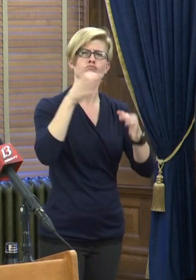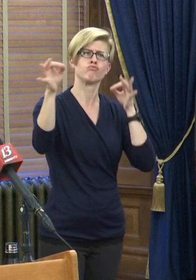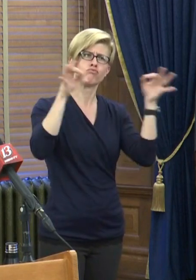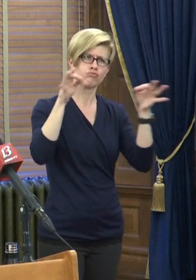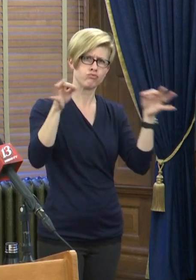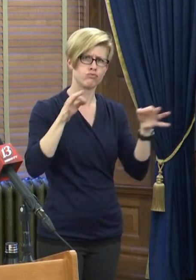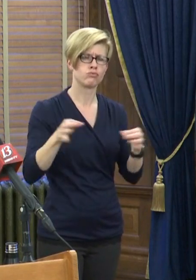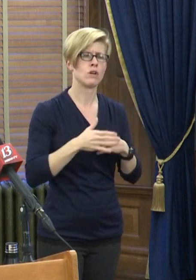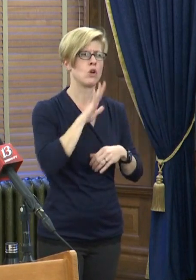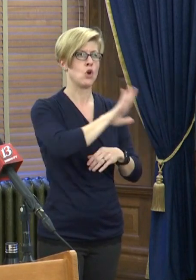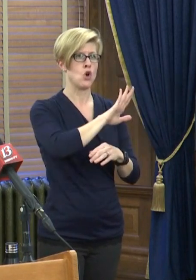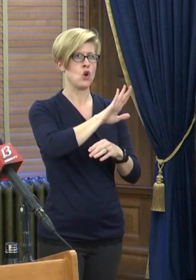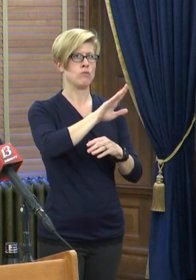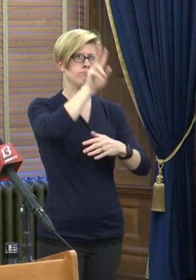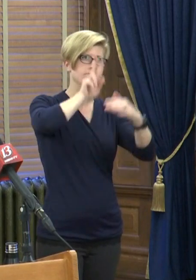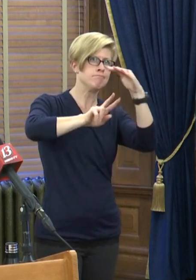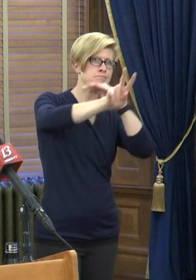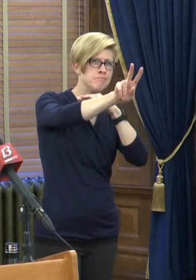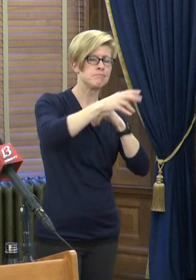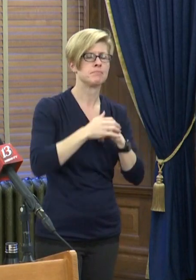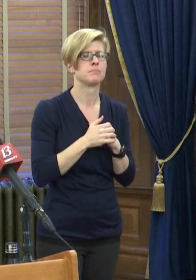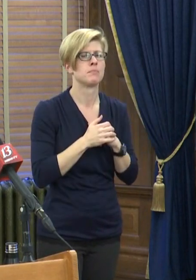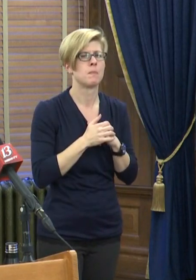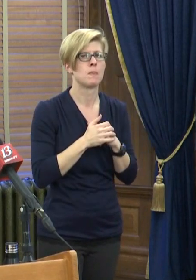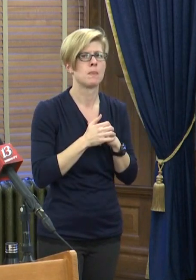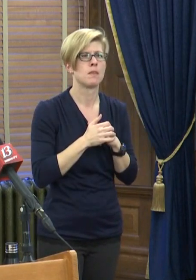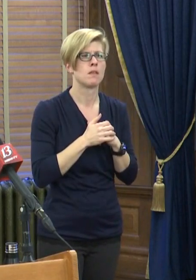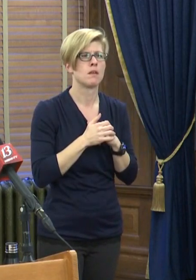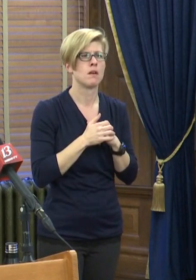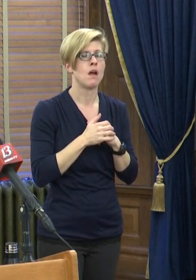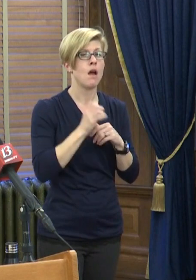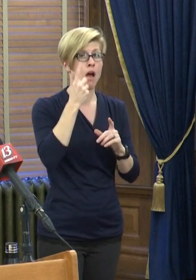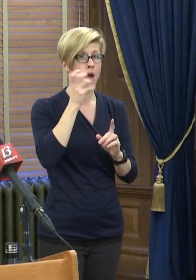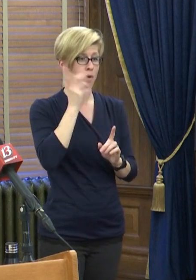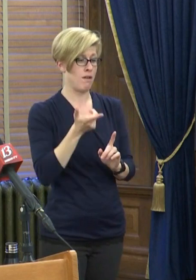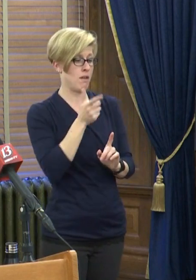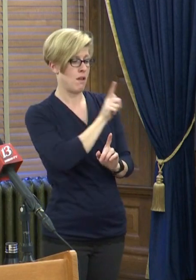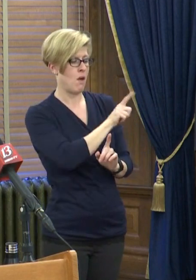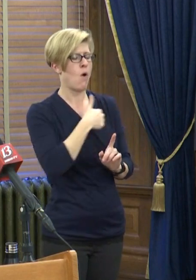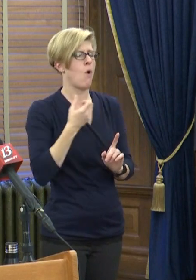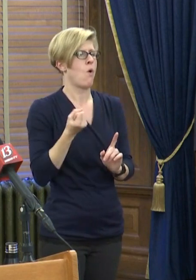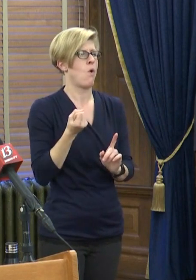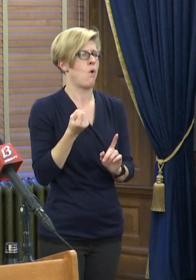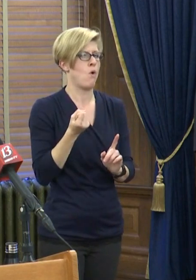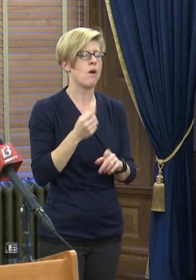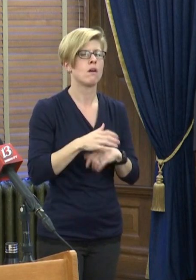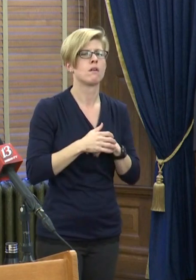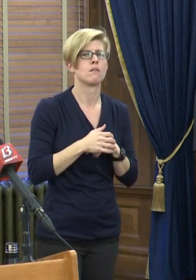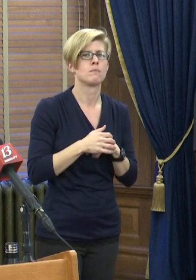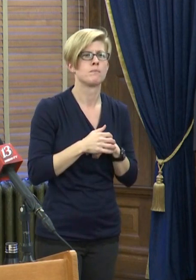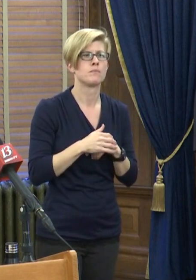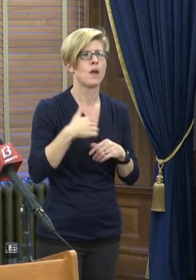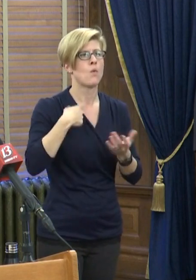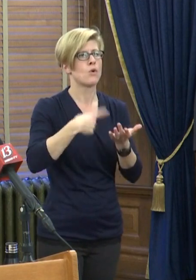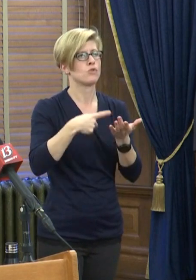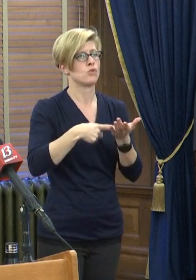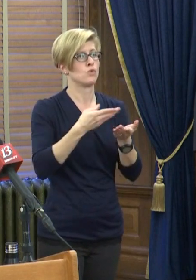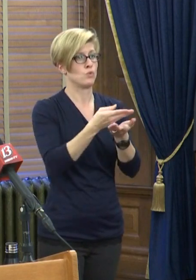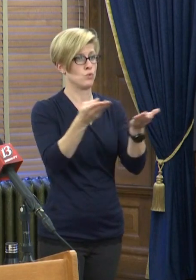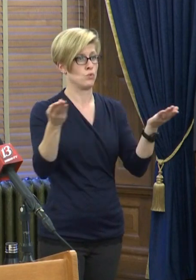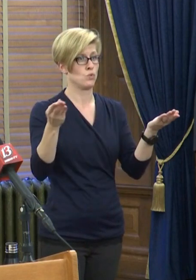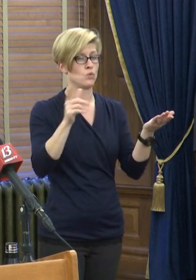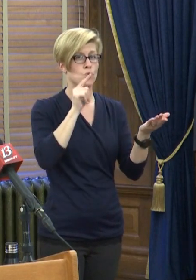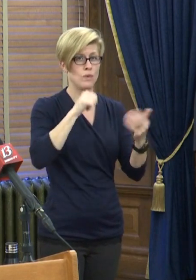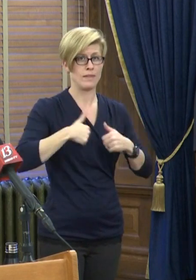and where she sees it going. But before we get to Secretary Shultz, I'm first going to speak to every Kansan who has